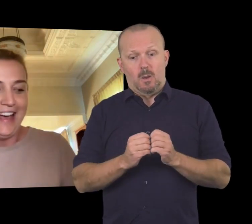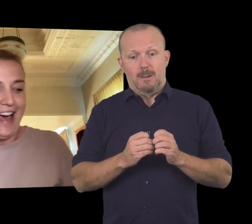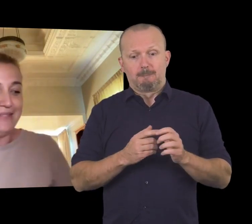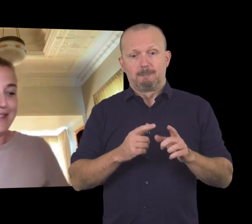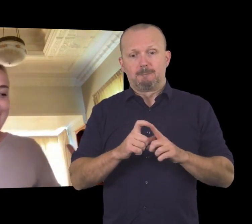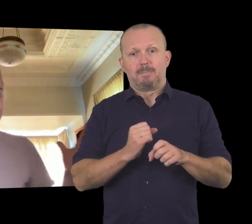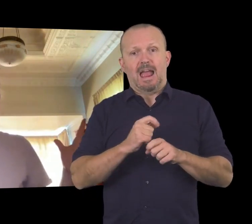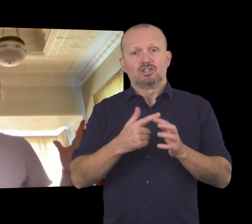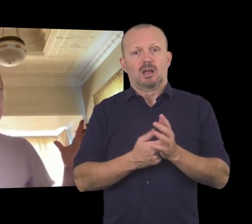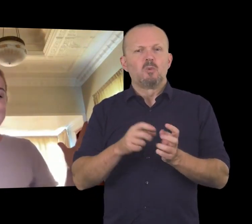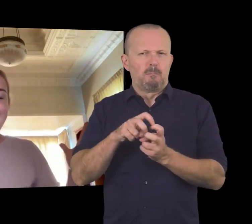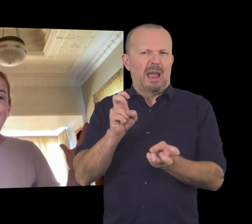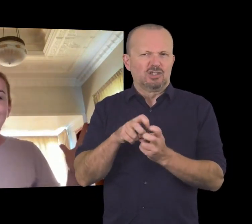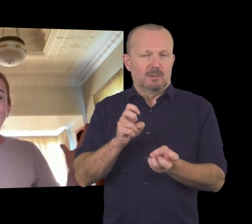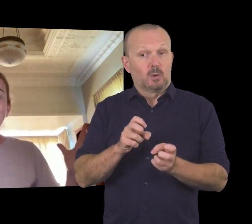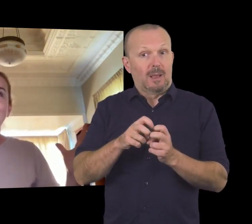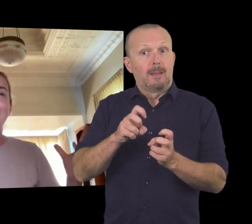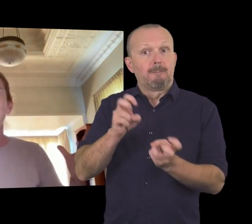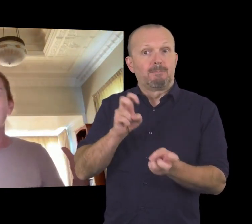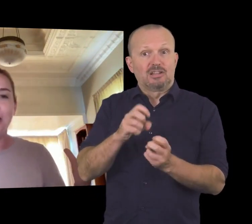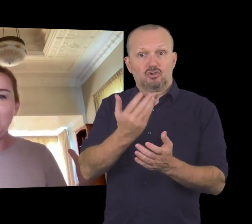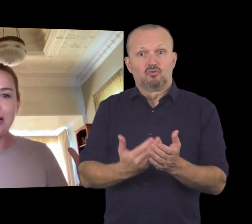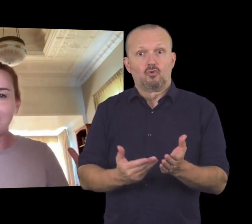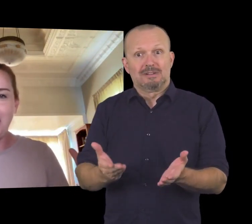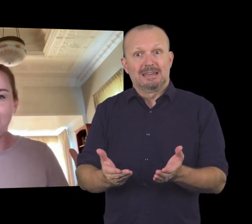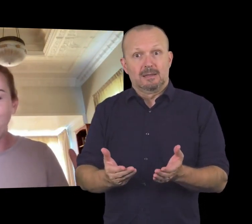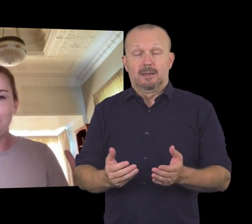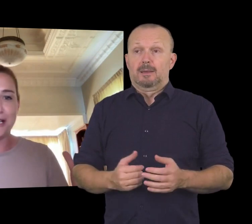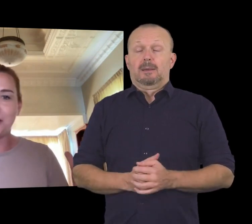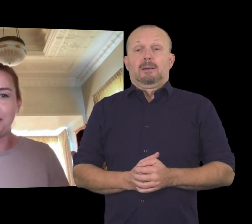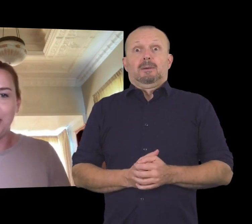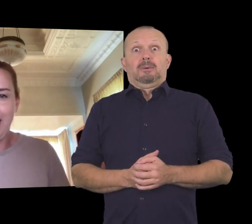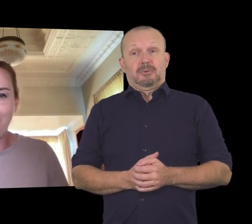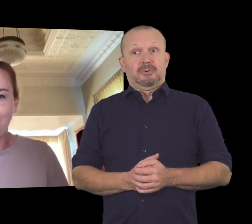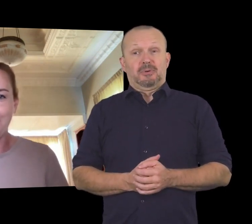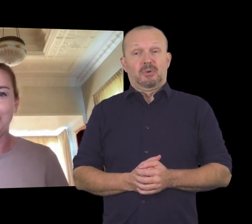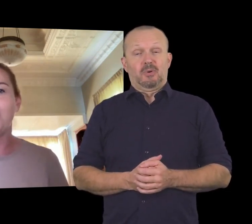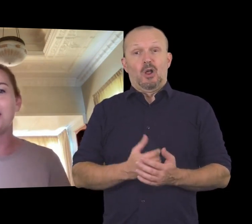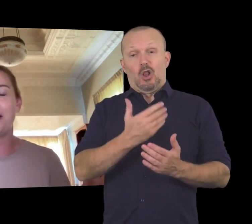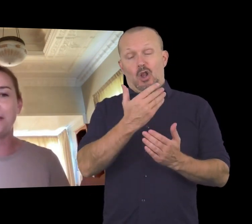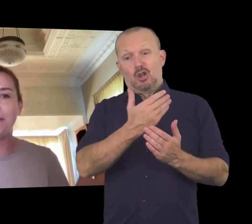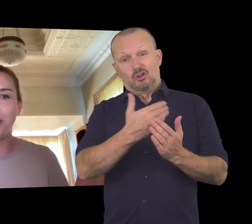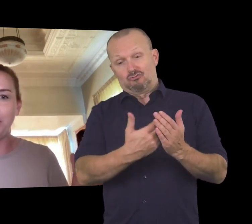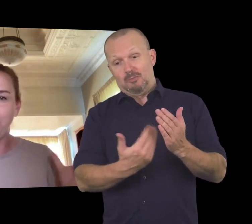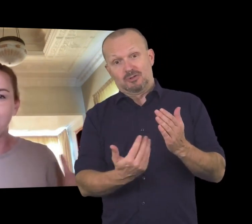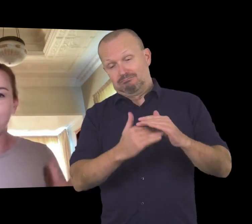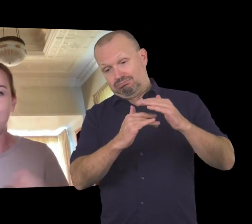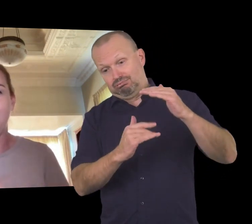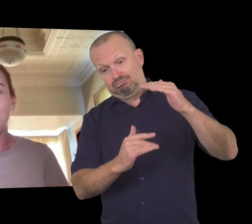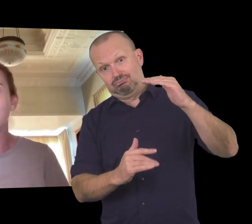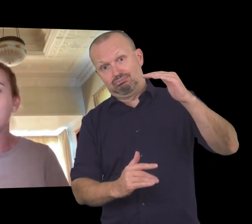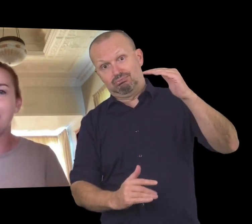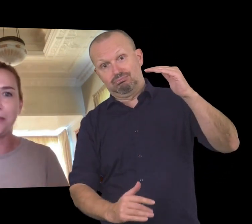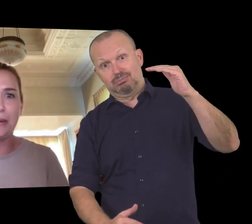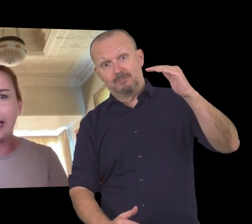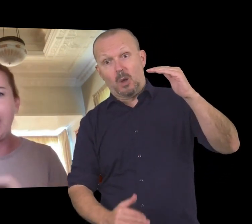story, it got the longest kind of description ever, because I remember when we first